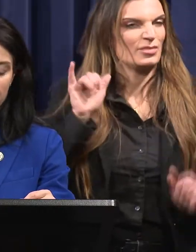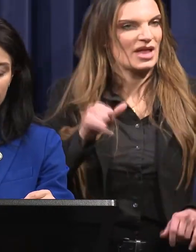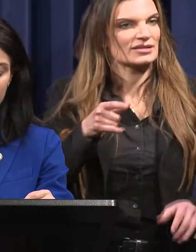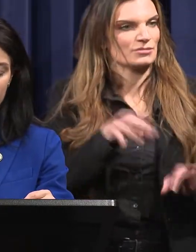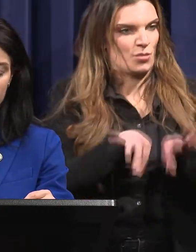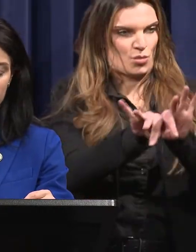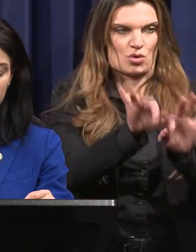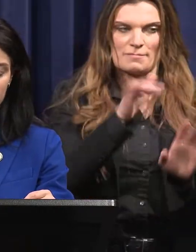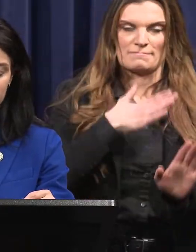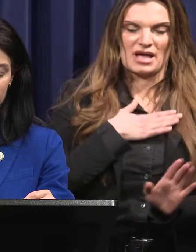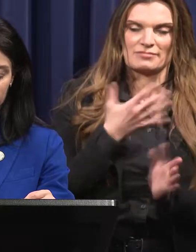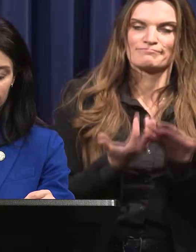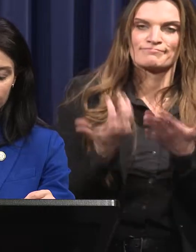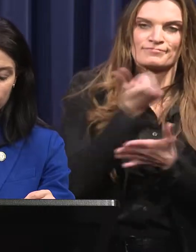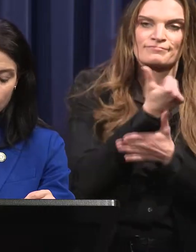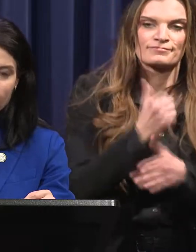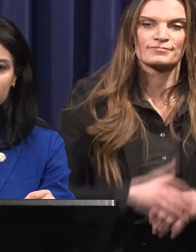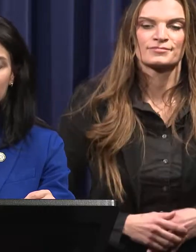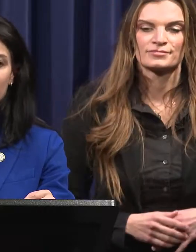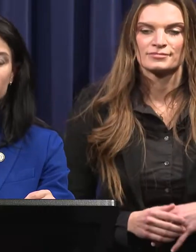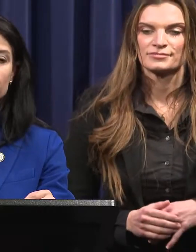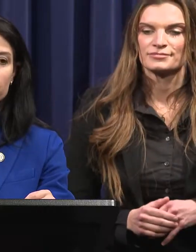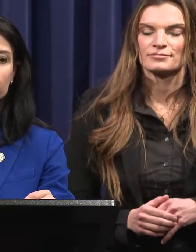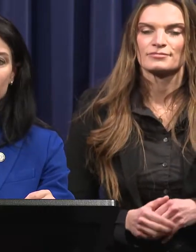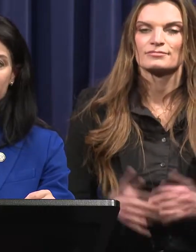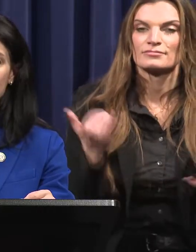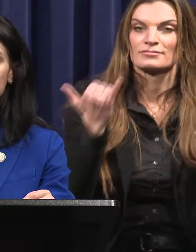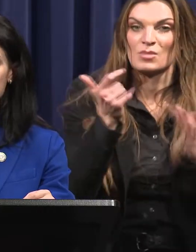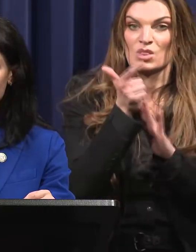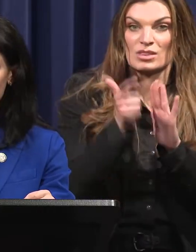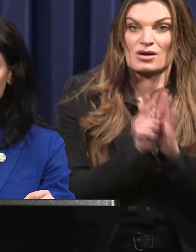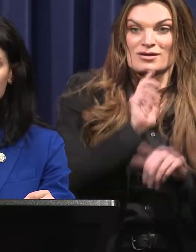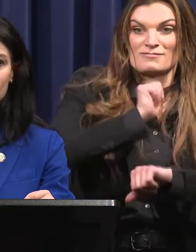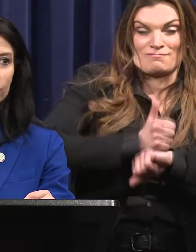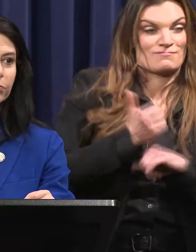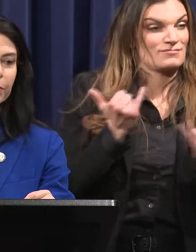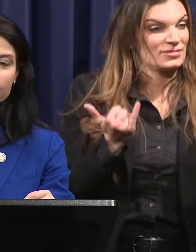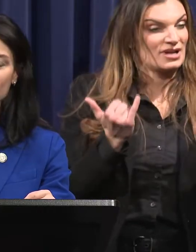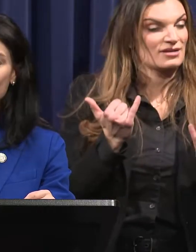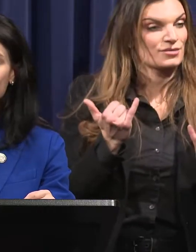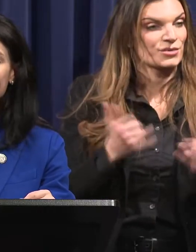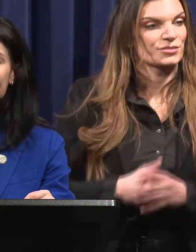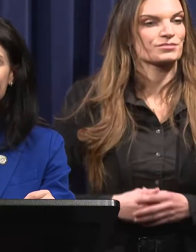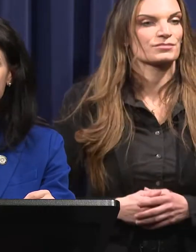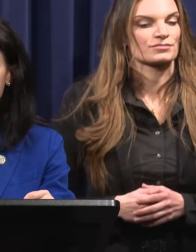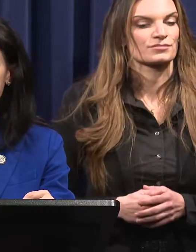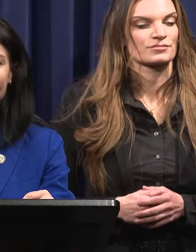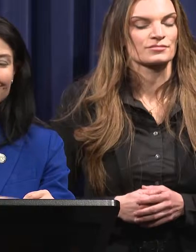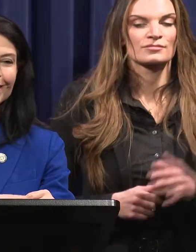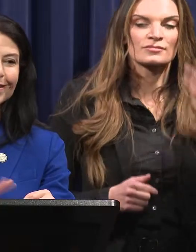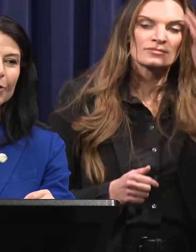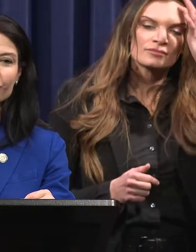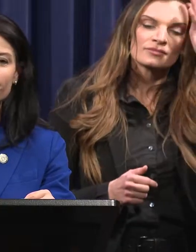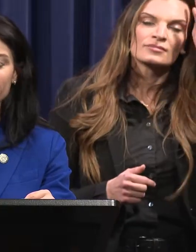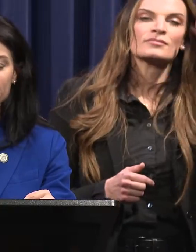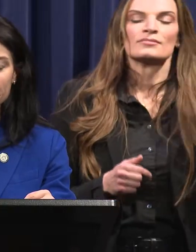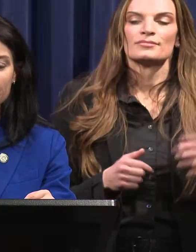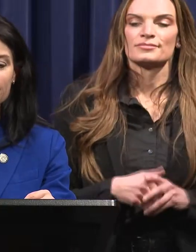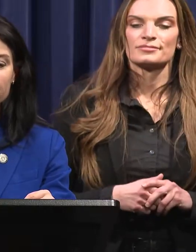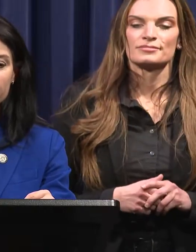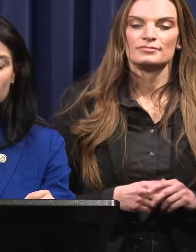governance. And the way the law is structured right now, I can tell you, whoever lives in our state and